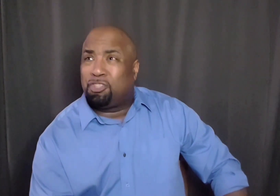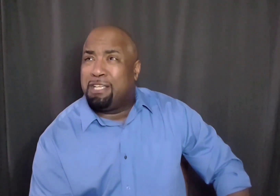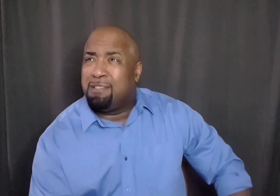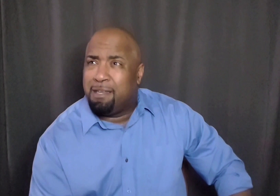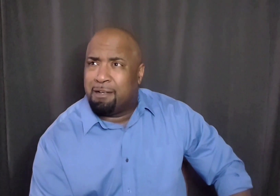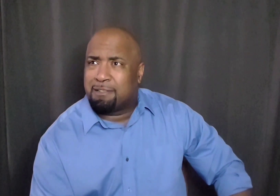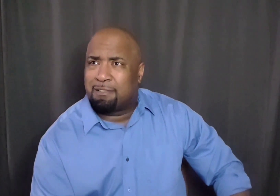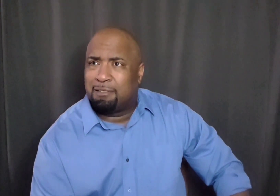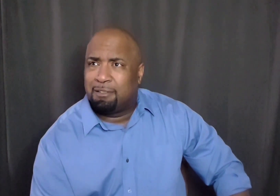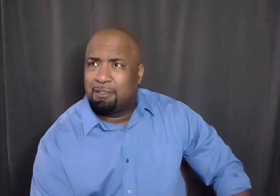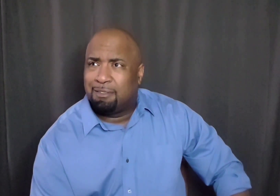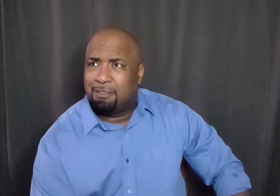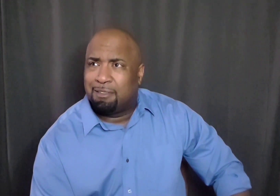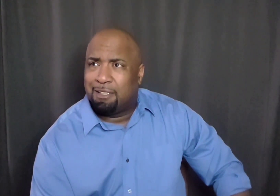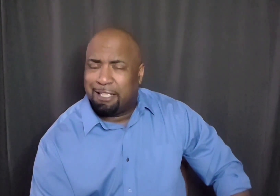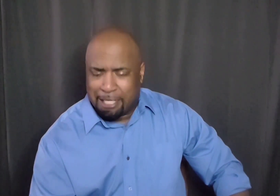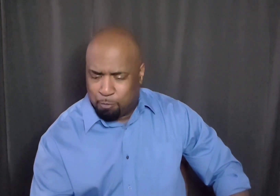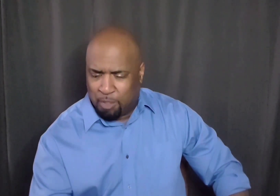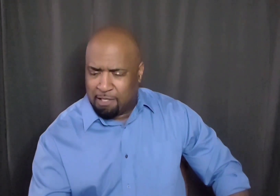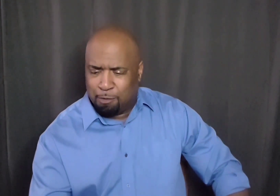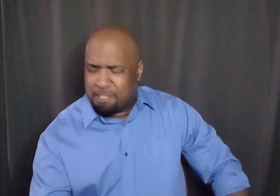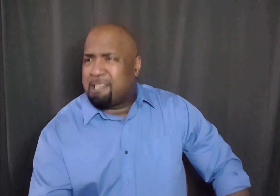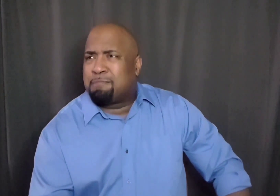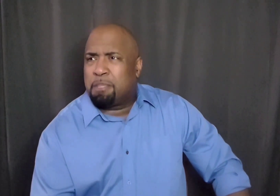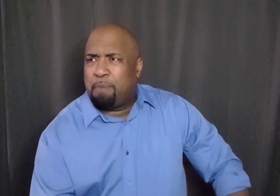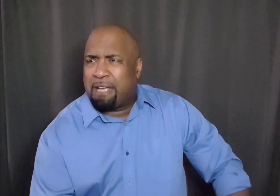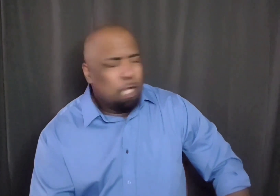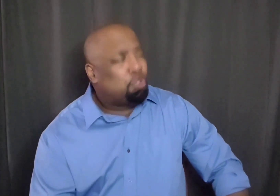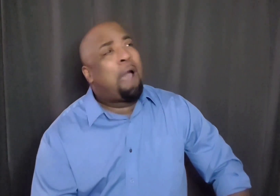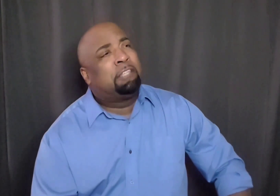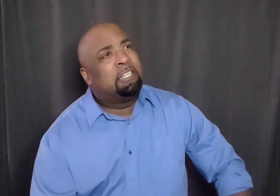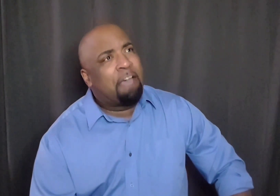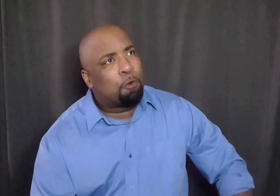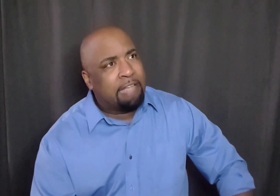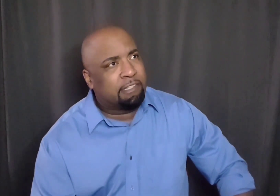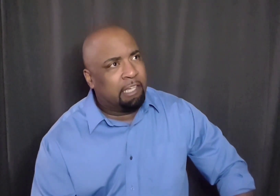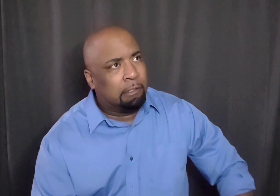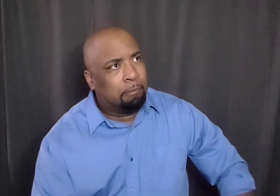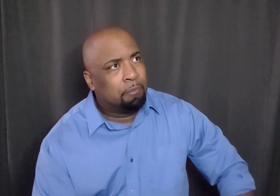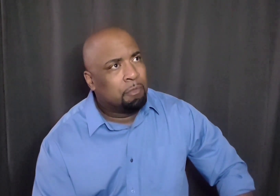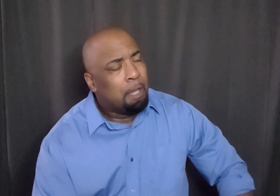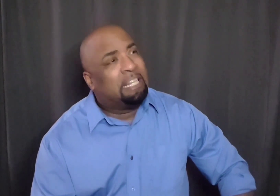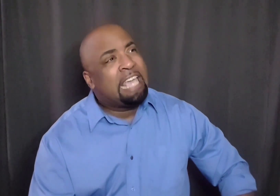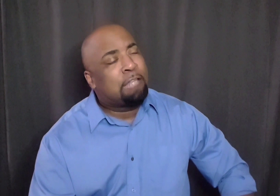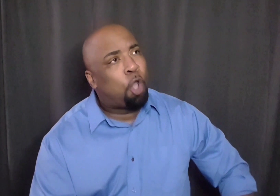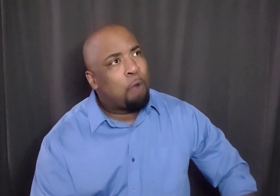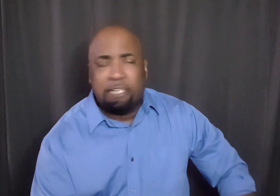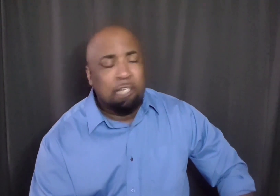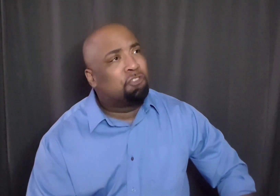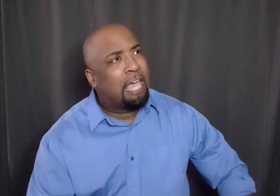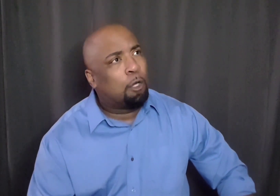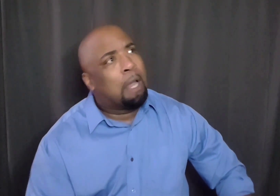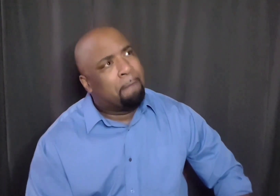13 years. And I get what, a little 6 month pay? No, I didn't have a right to kill him. But he had no right to take away my